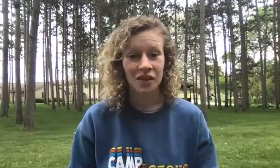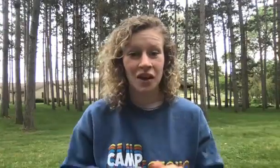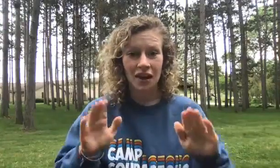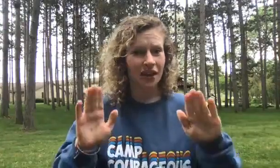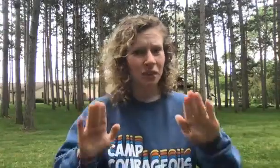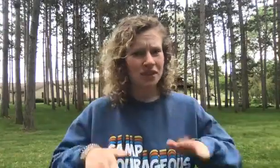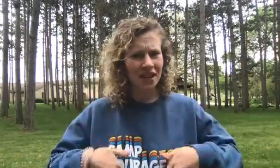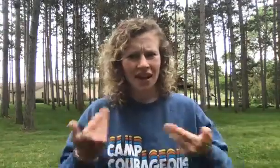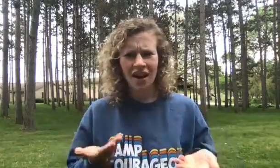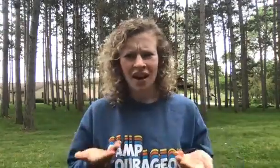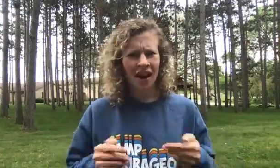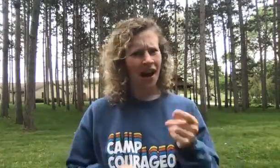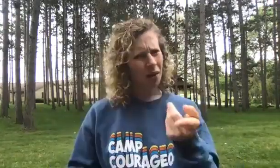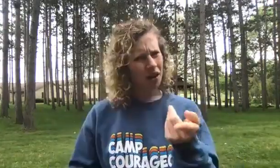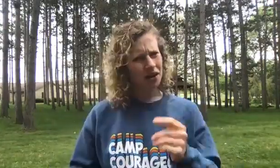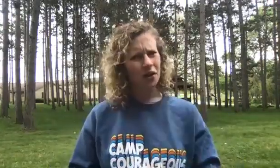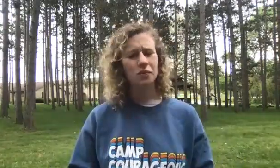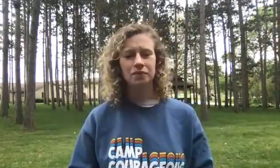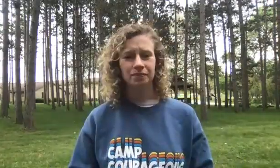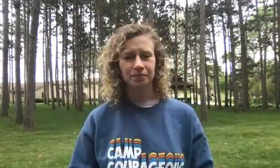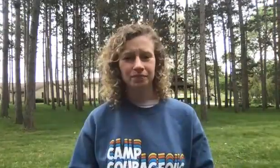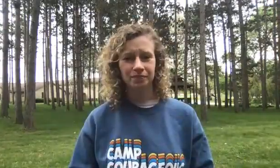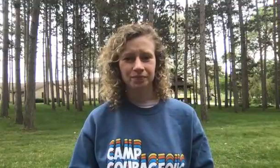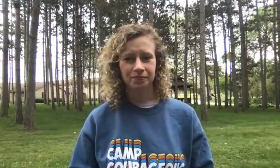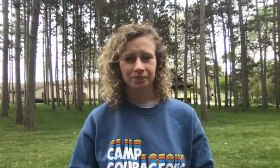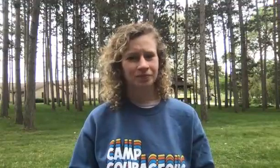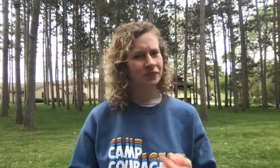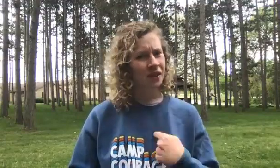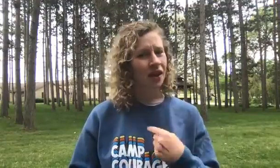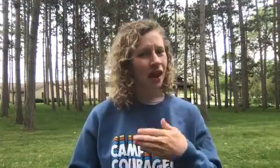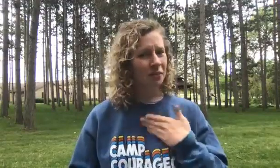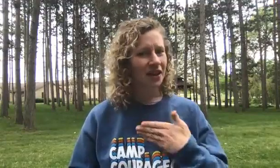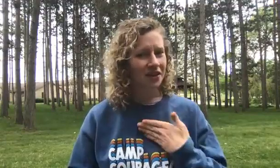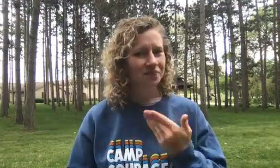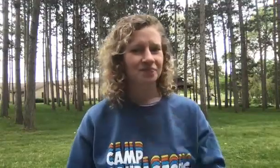And then I would say, how are you? I'm good.